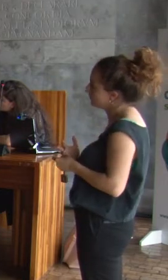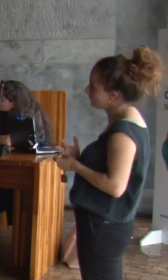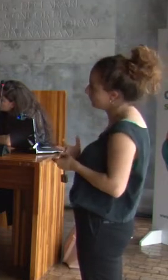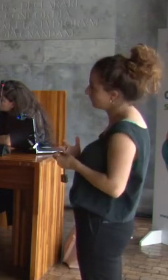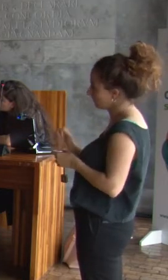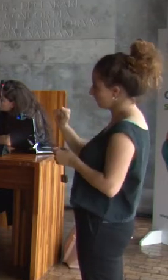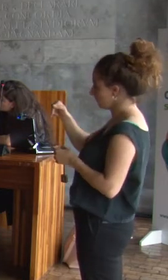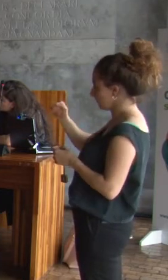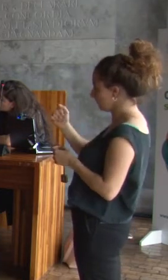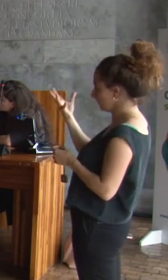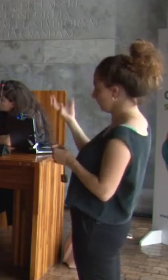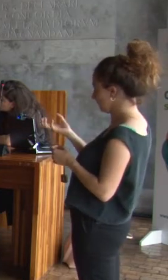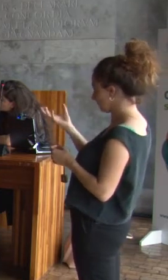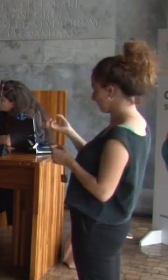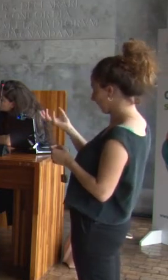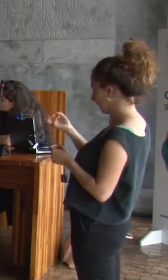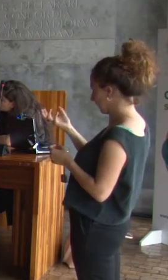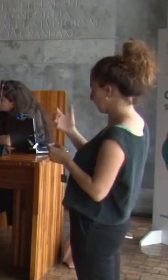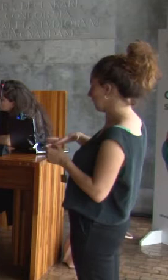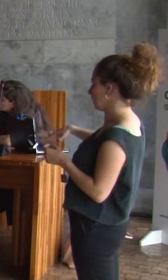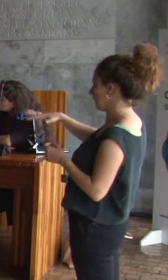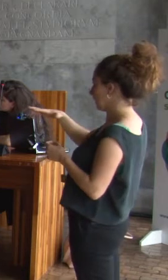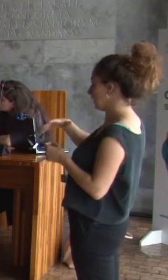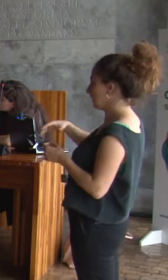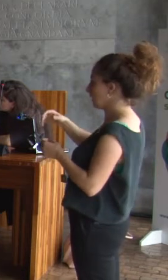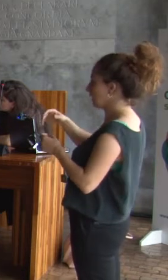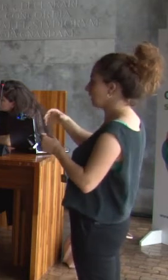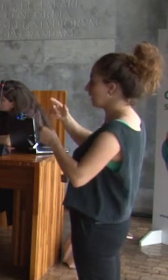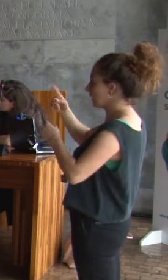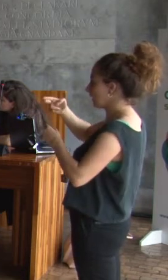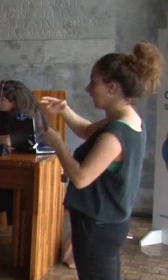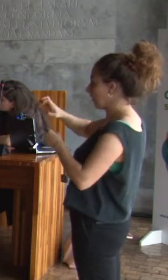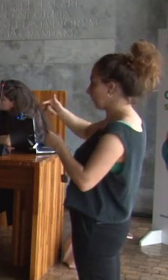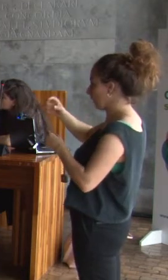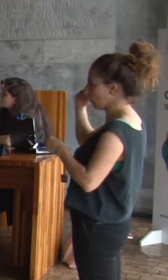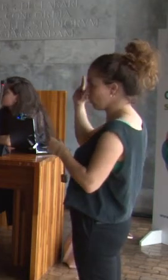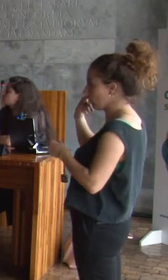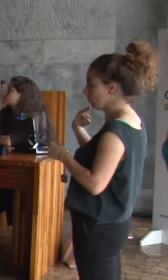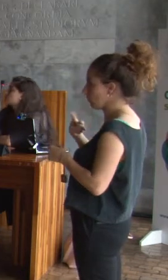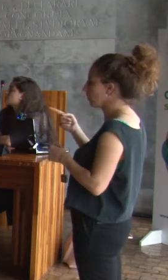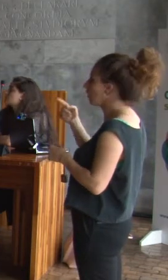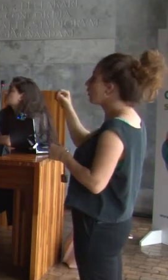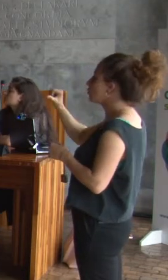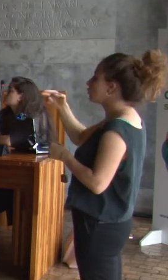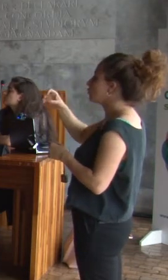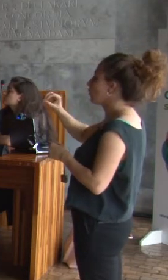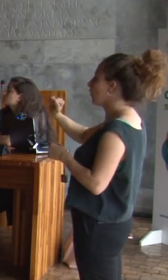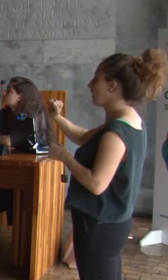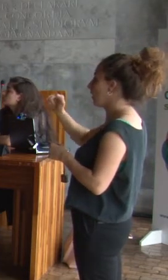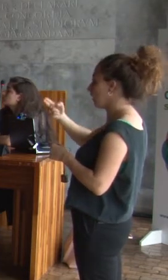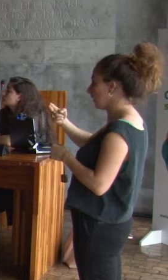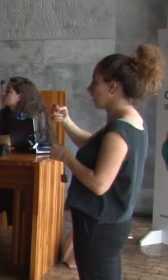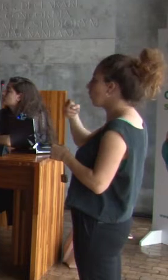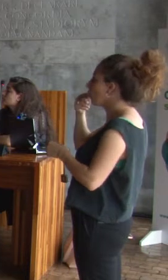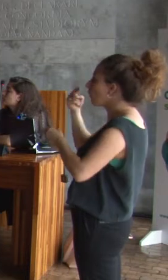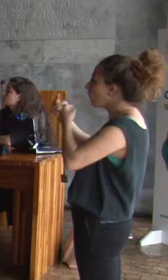Anna is recording a post in Ghetto Area. The Shoah Memorial is behind me. The names of